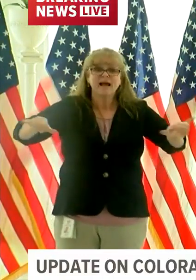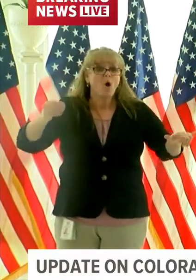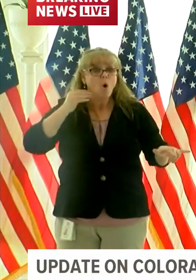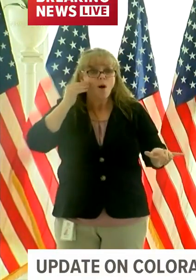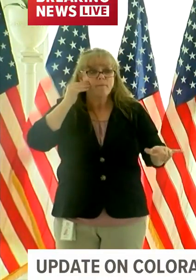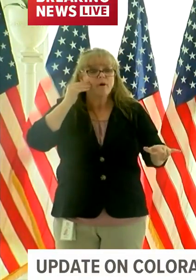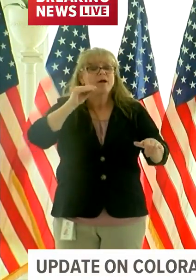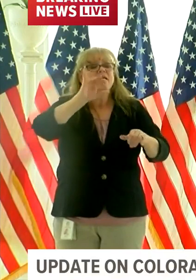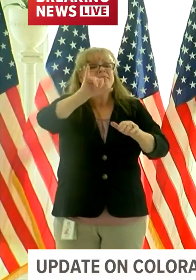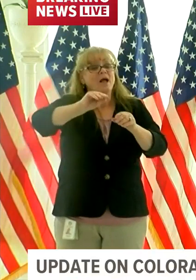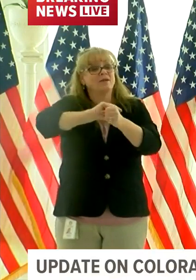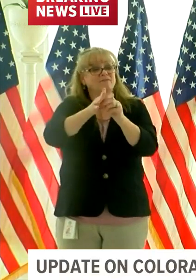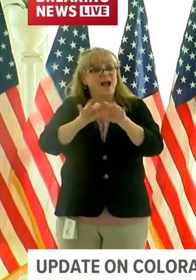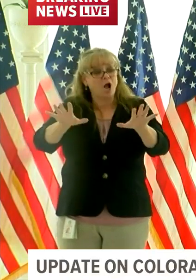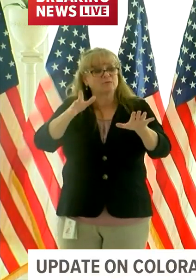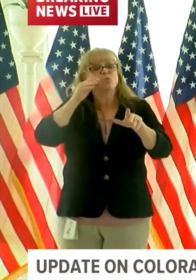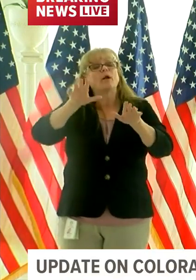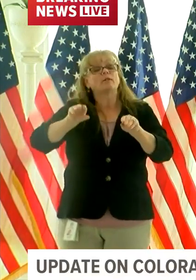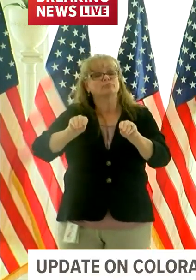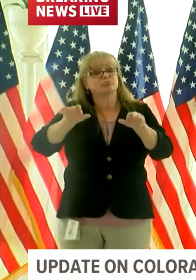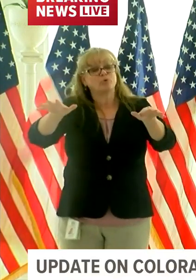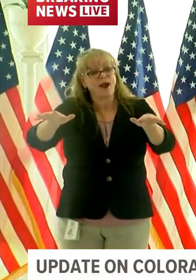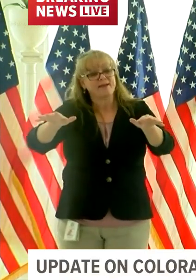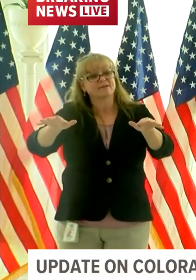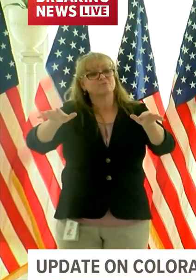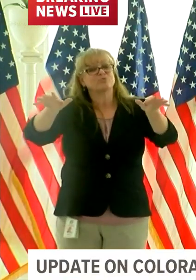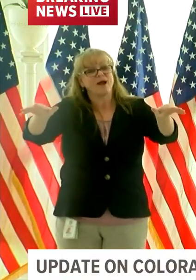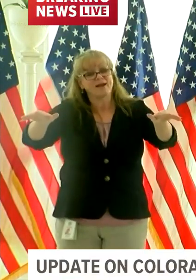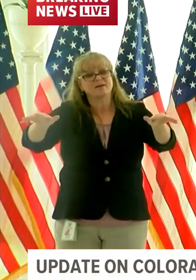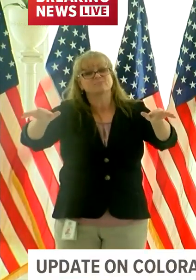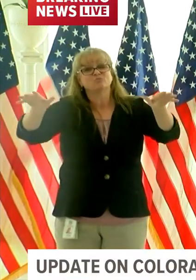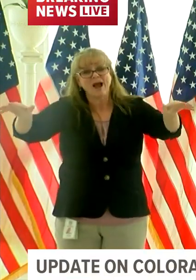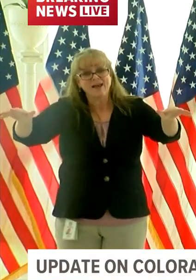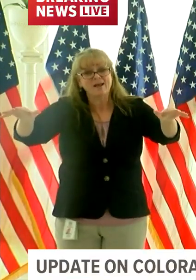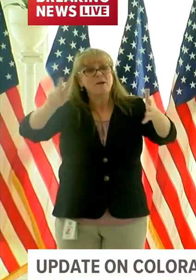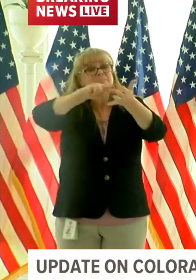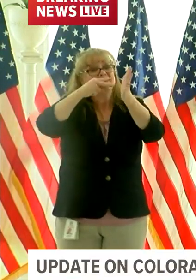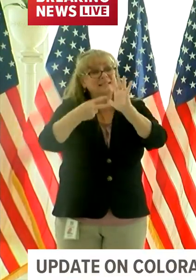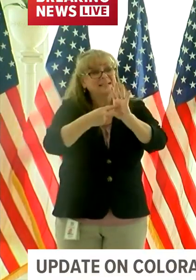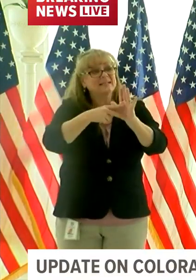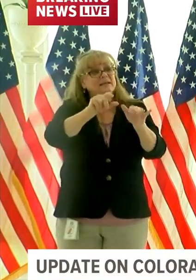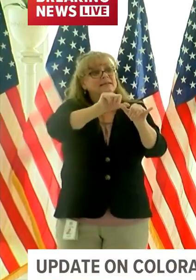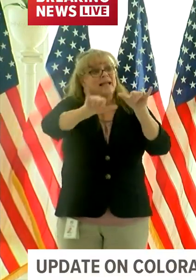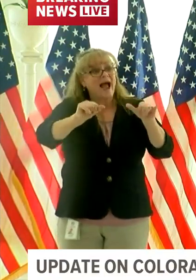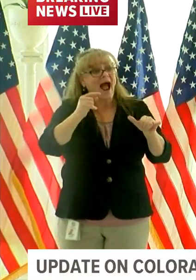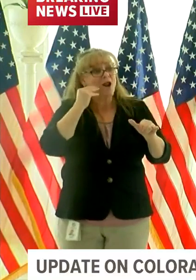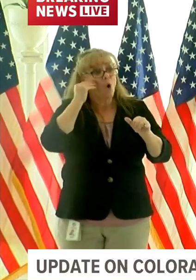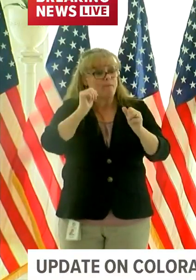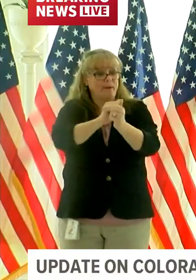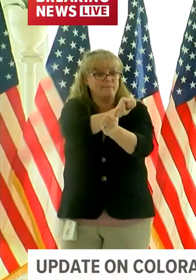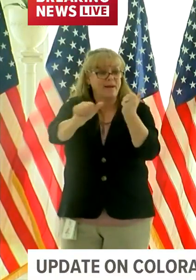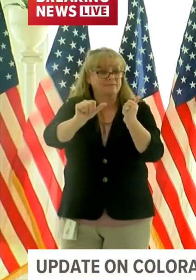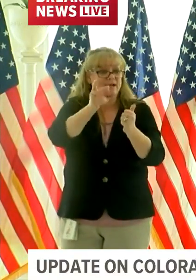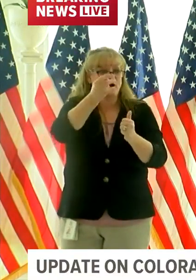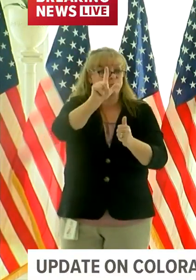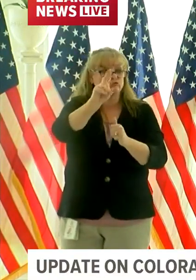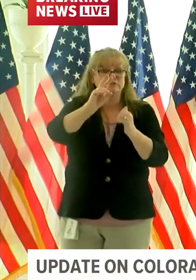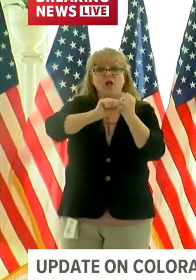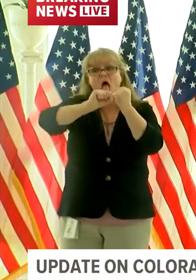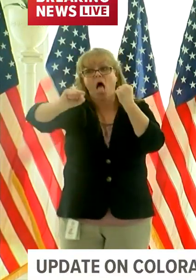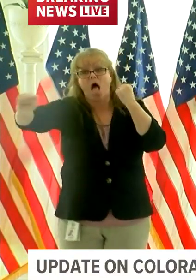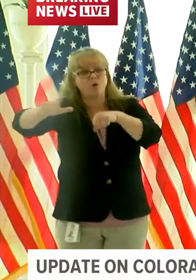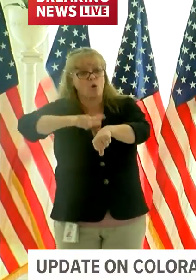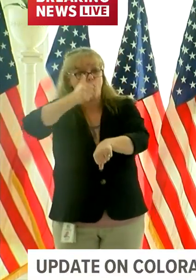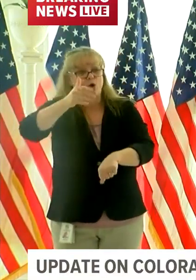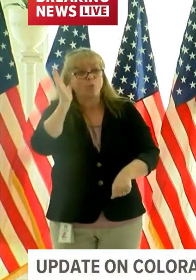later date, at a greater rate, that could need to be extended. You have a lot of realtors that are watching right now, at least on our Facebook, and